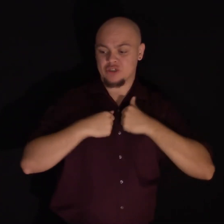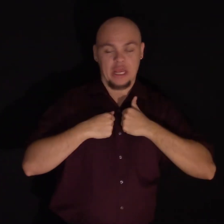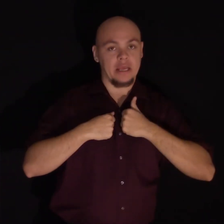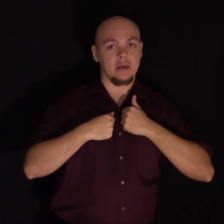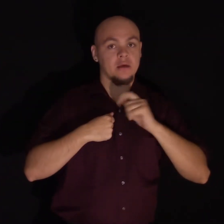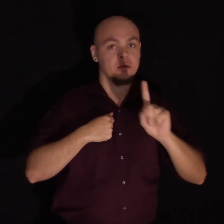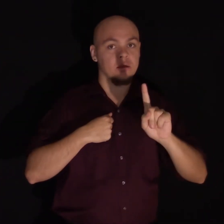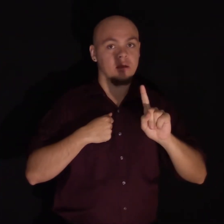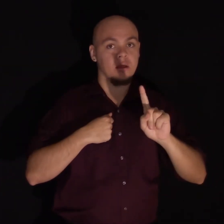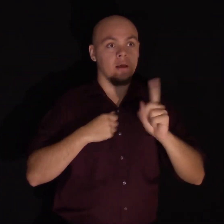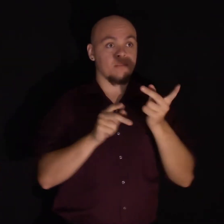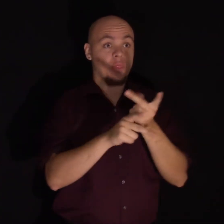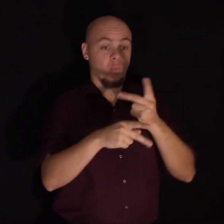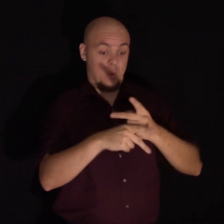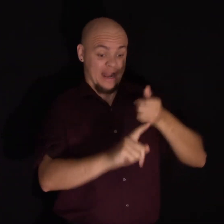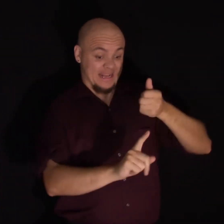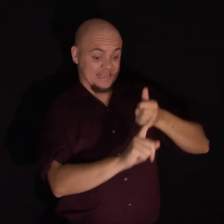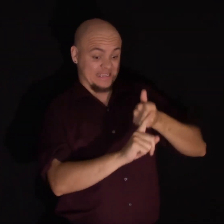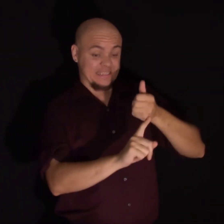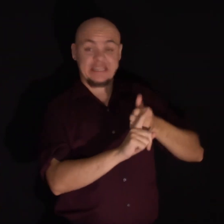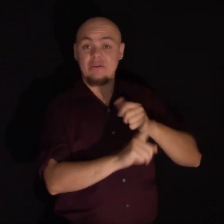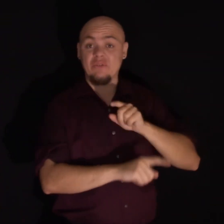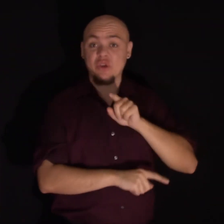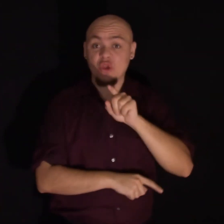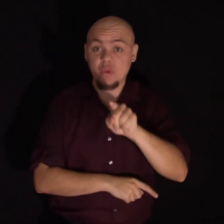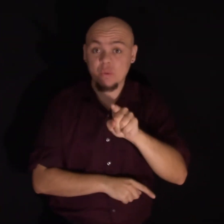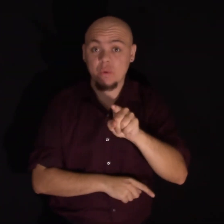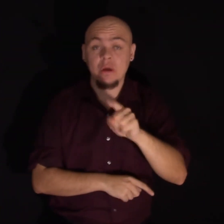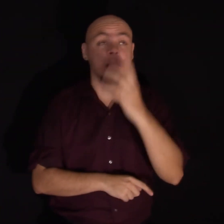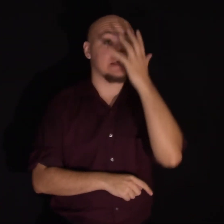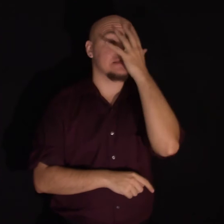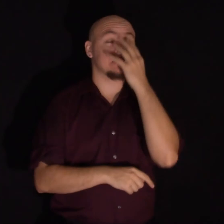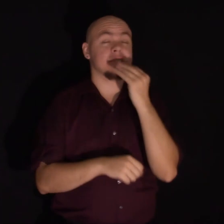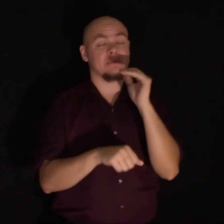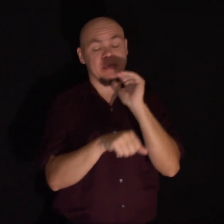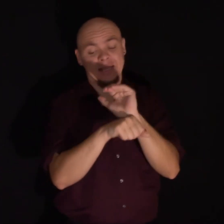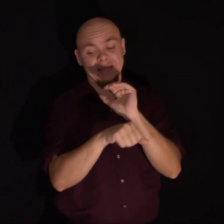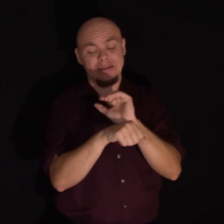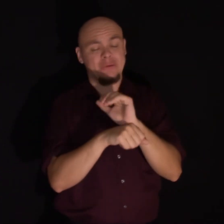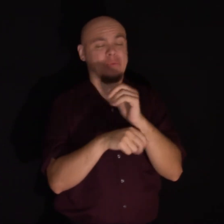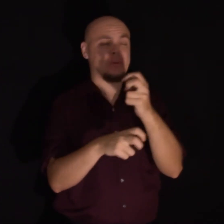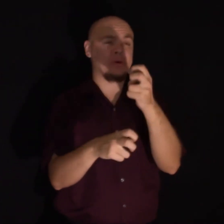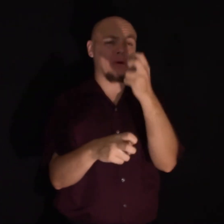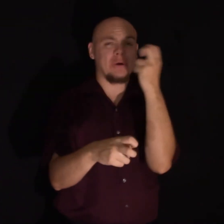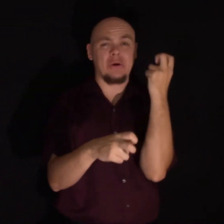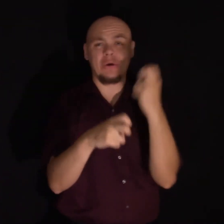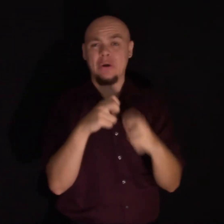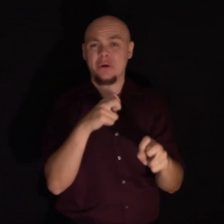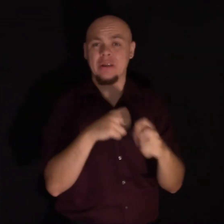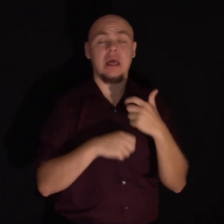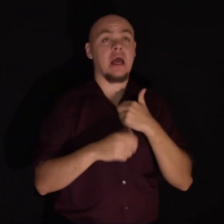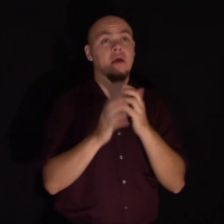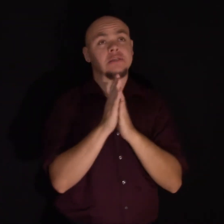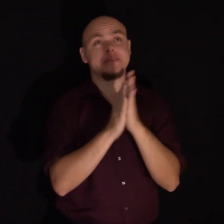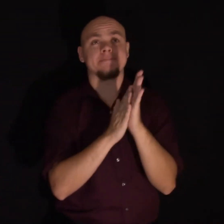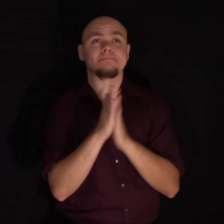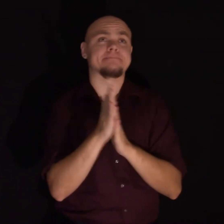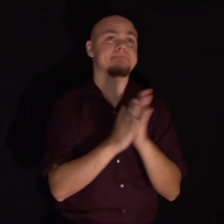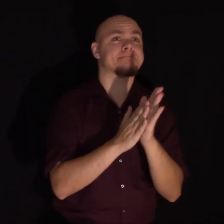when the product is yourself, it becomes harder and harder to sleep at night. As passionate as I was about